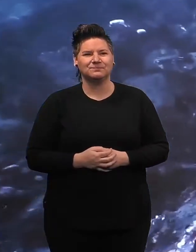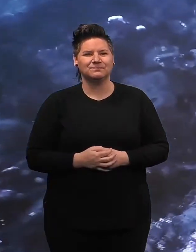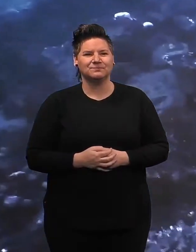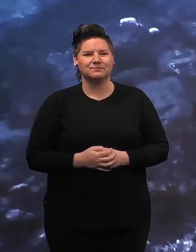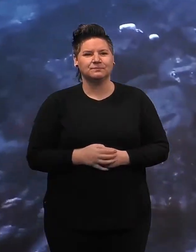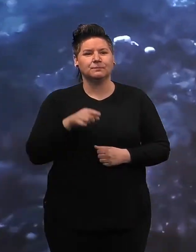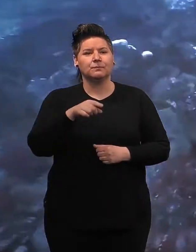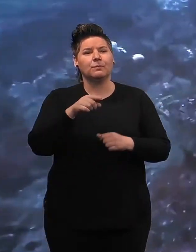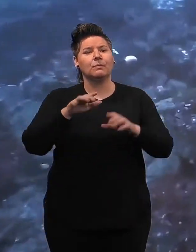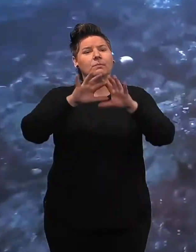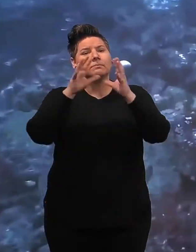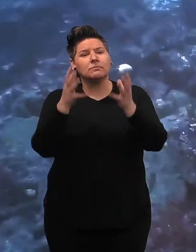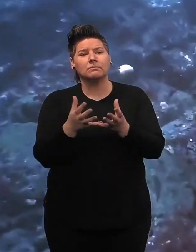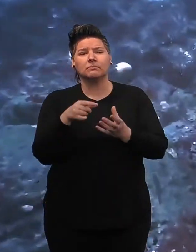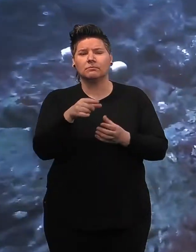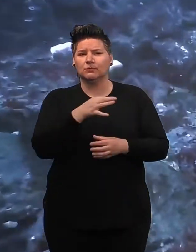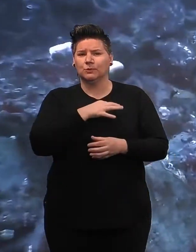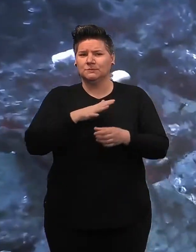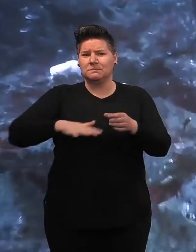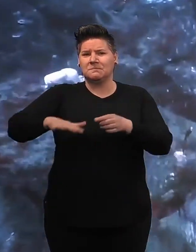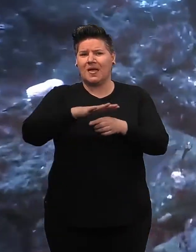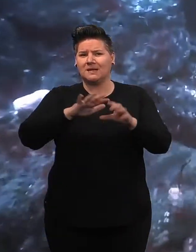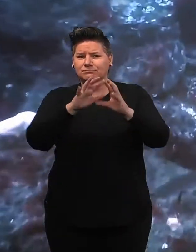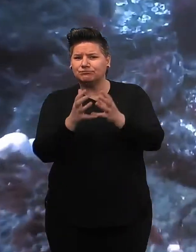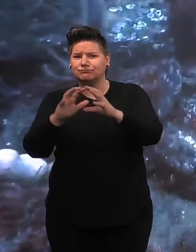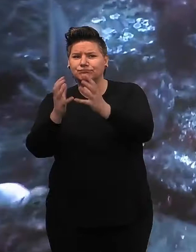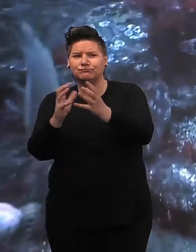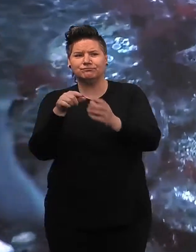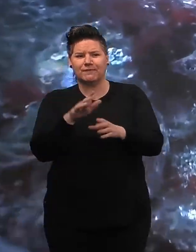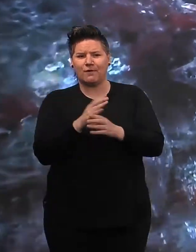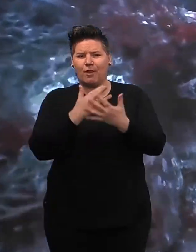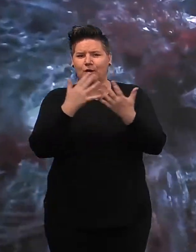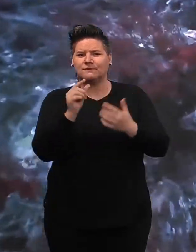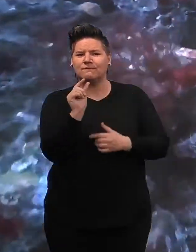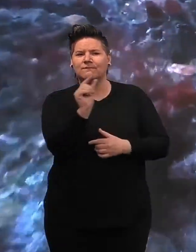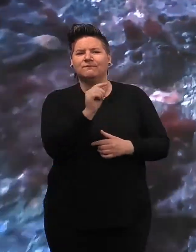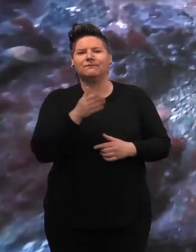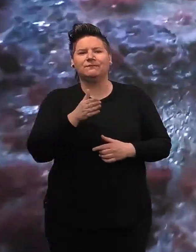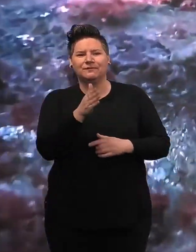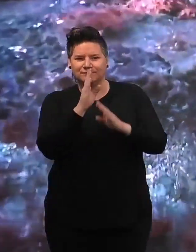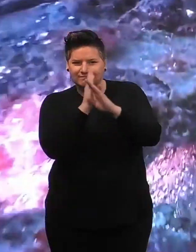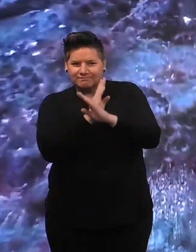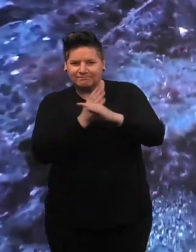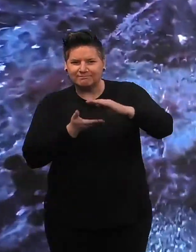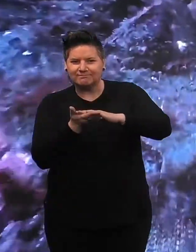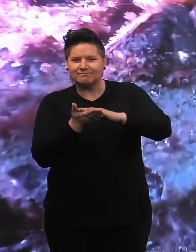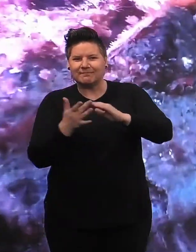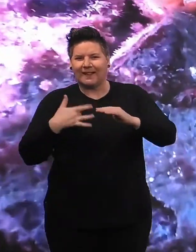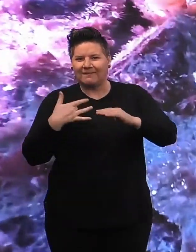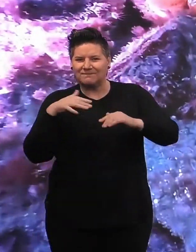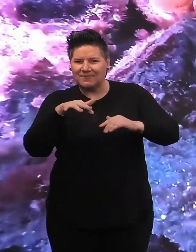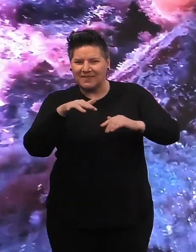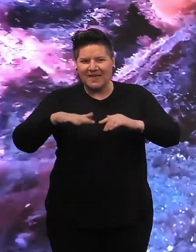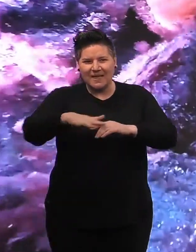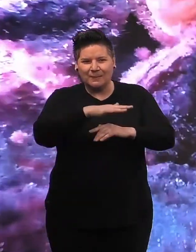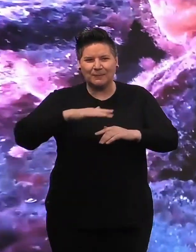These boulders make good places for things to hide, and lots of little fish and other things are